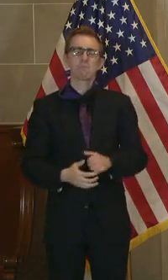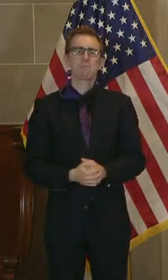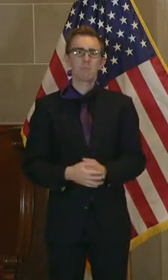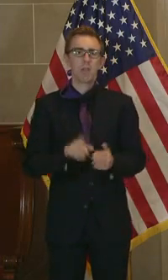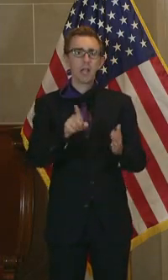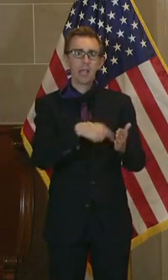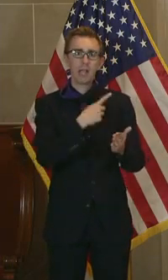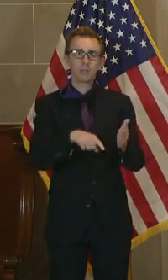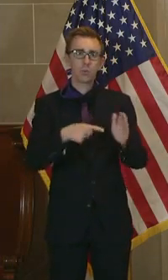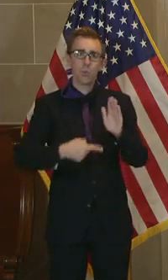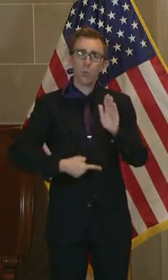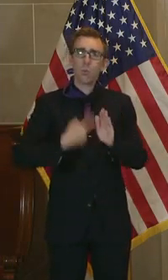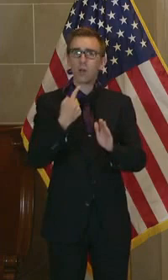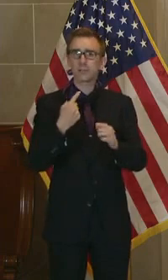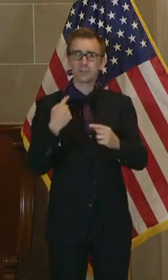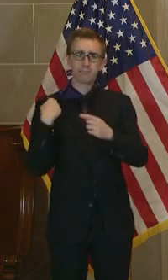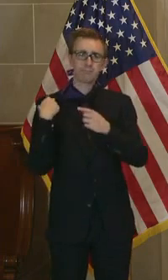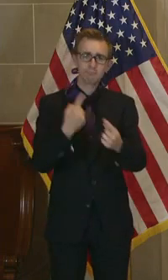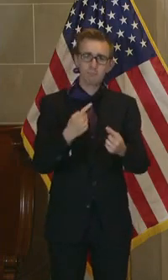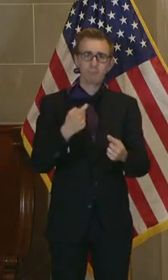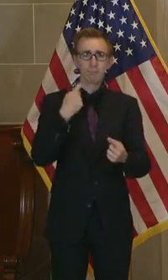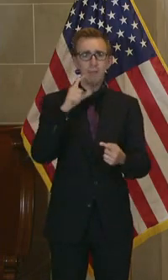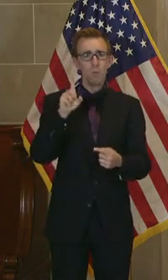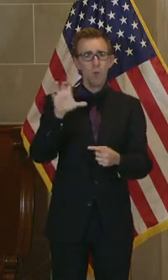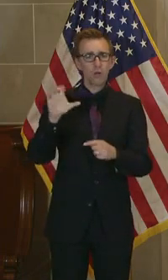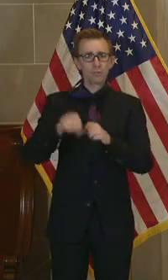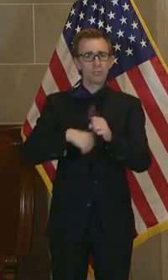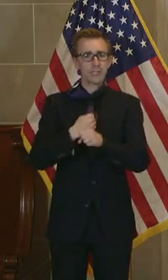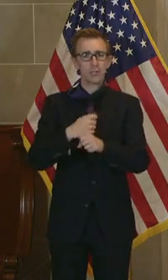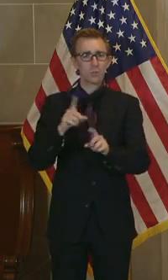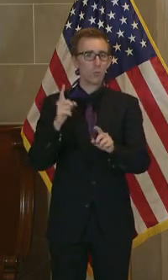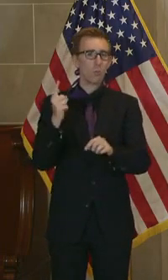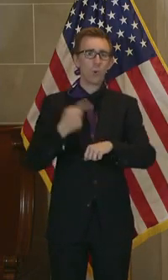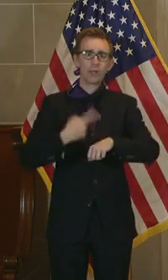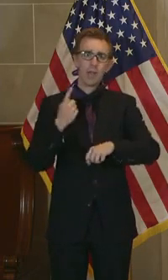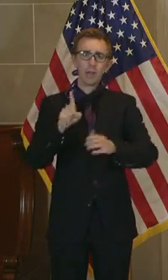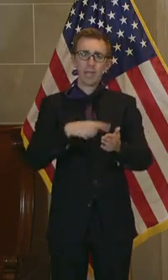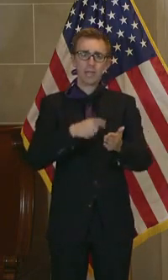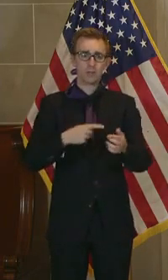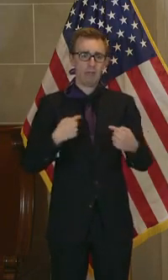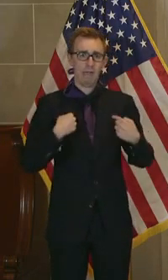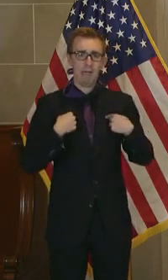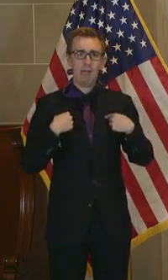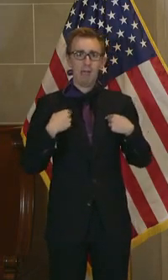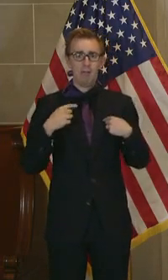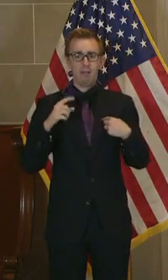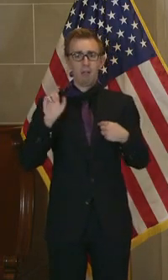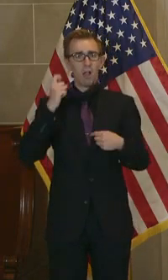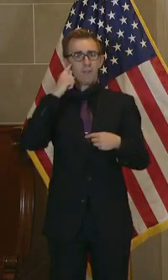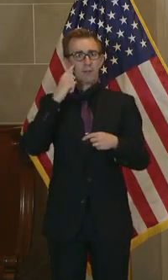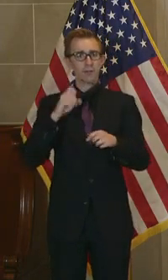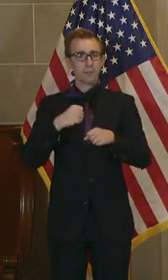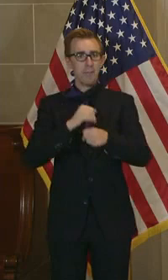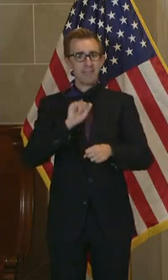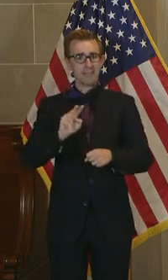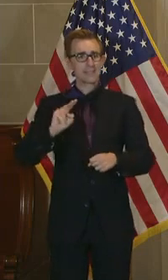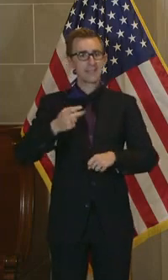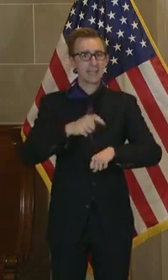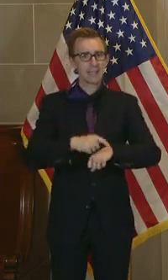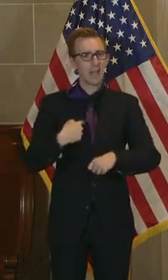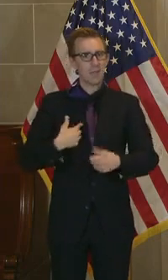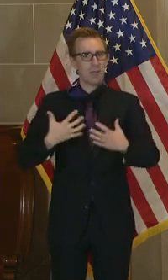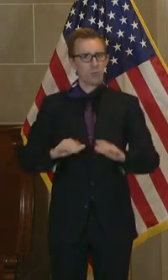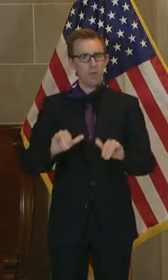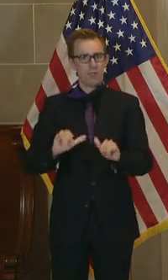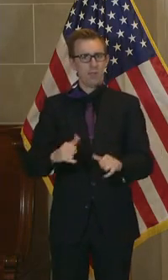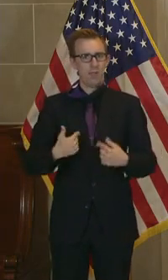canceled once in the past 100 years, and I don't want to be the governor that makes it the second time.